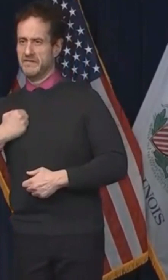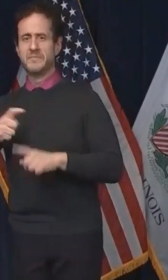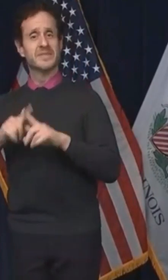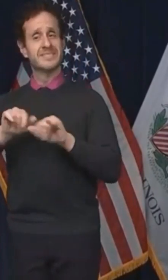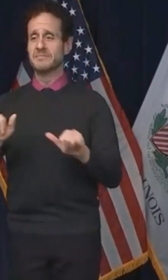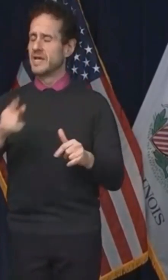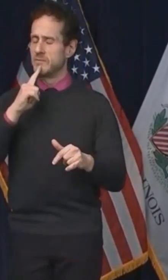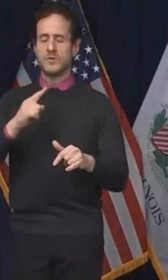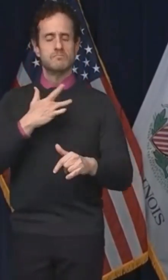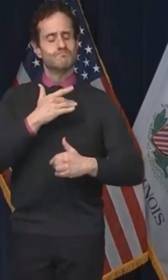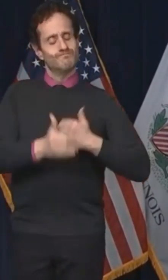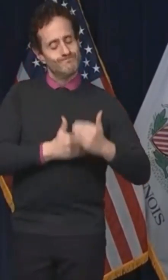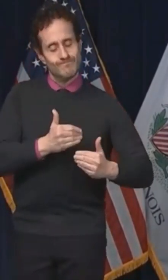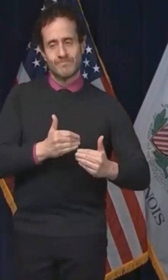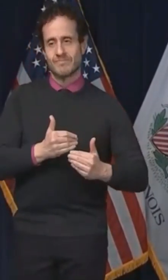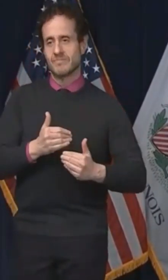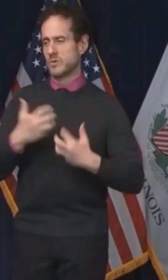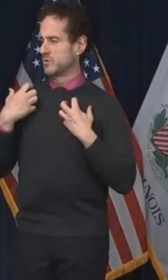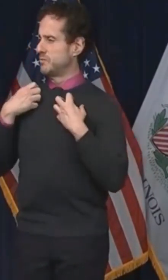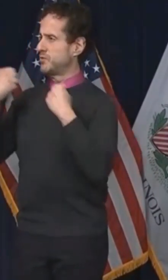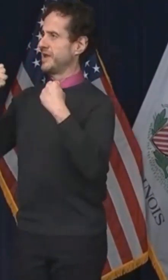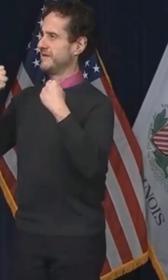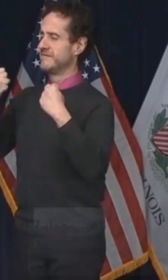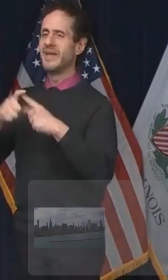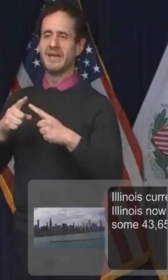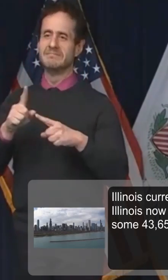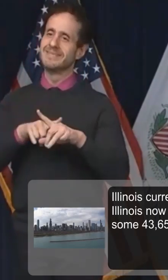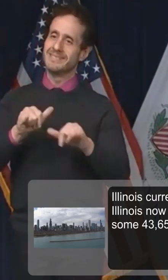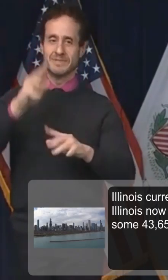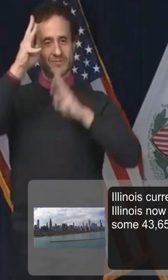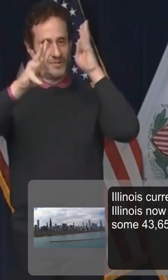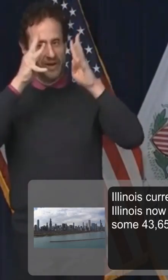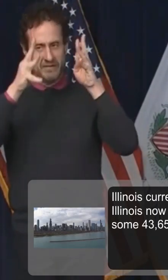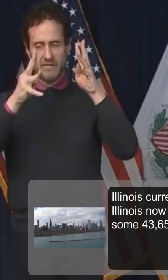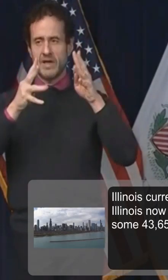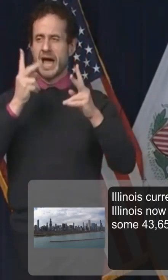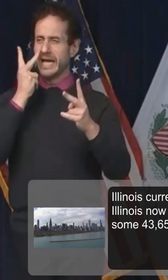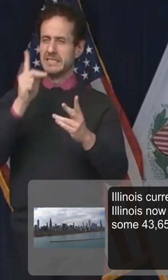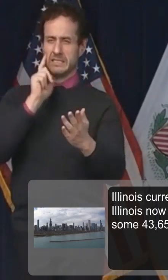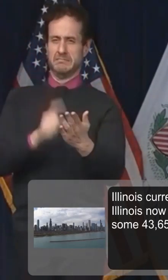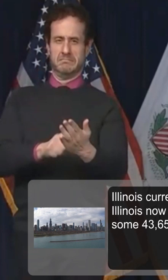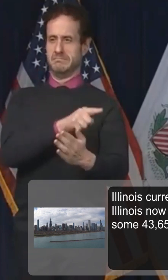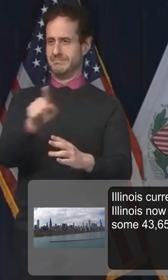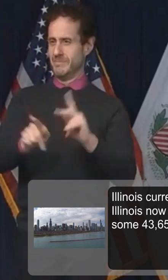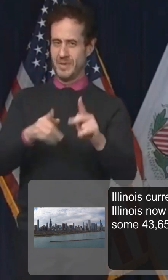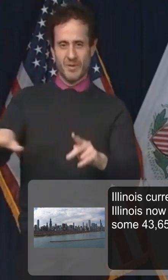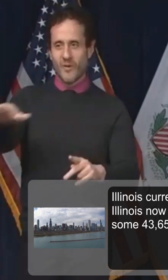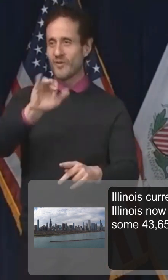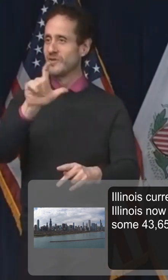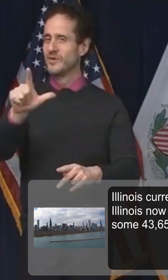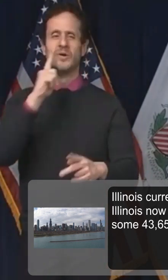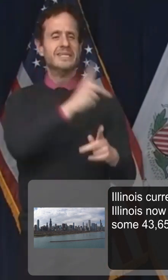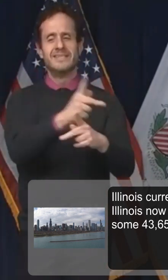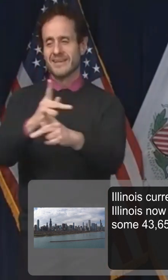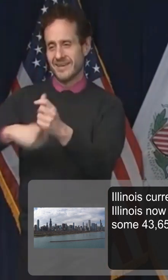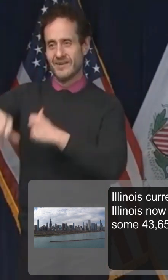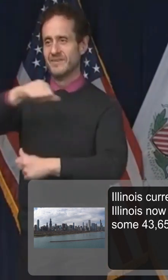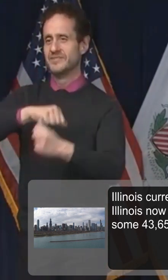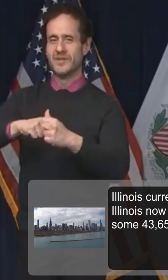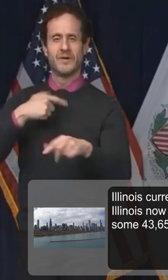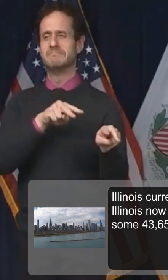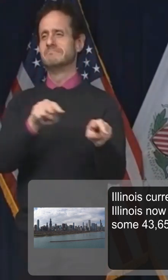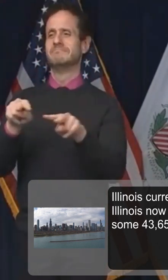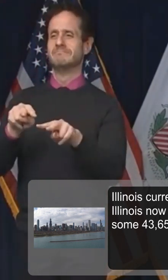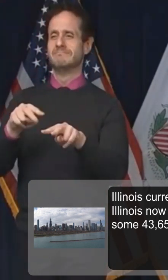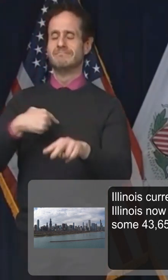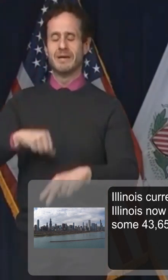as courageous as you are creative. I see you taking care of one another, and I'm very proud. For a little